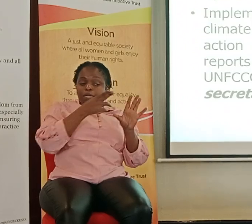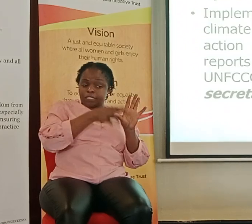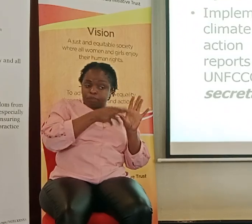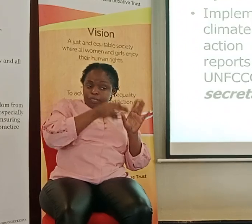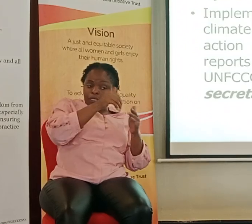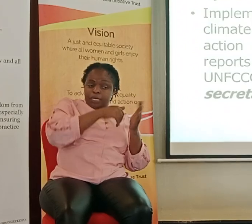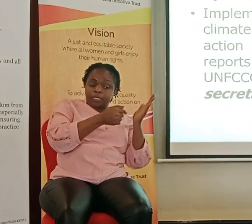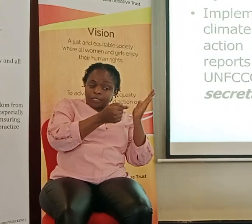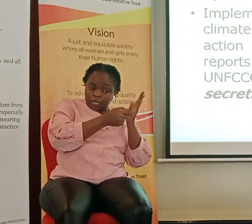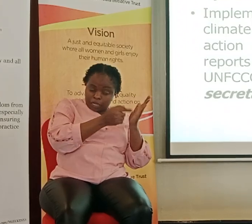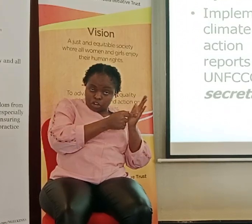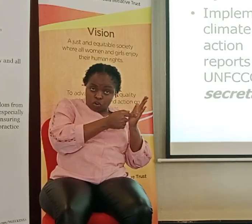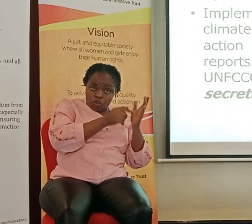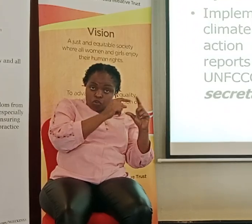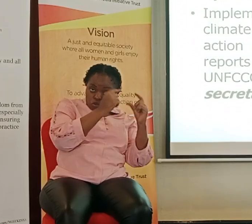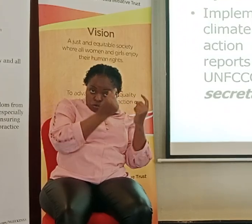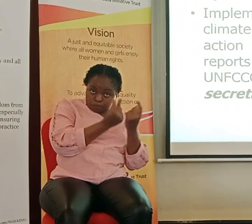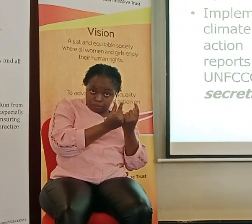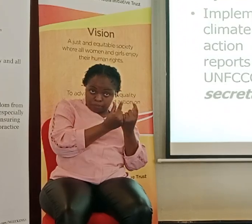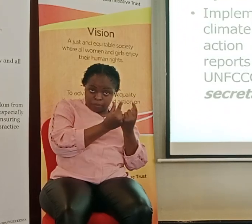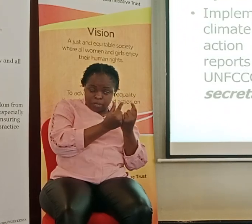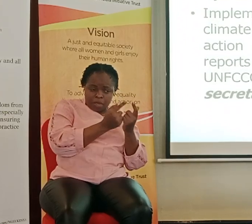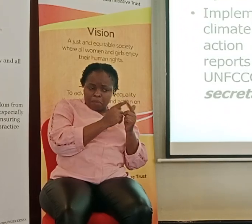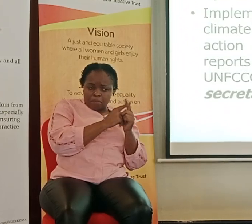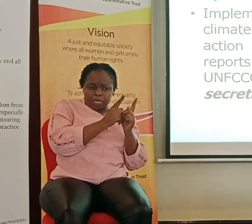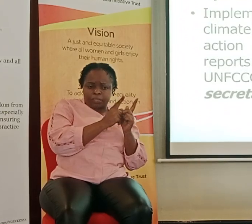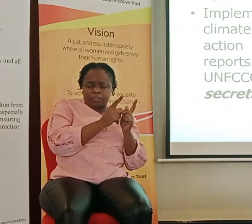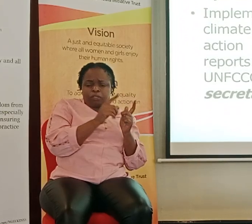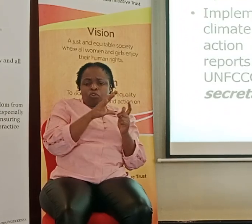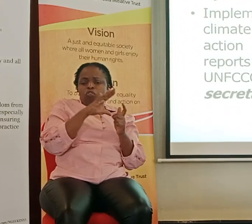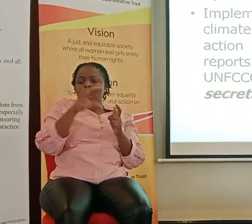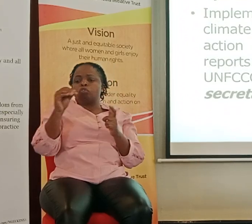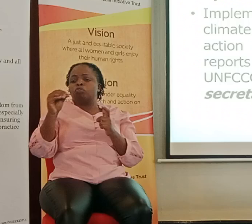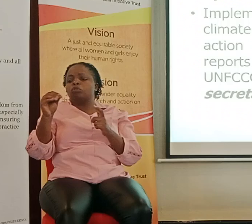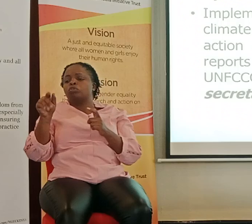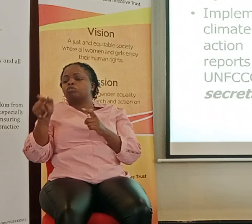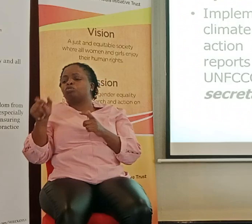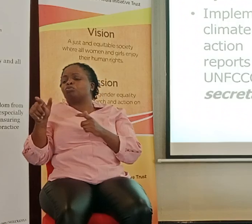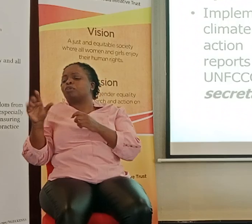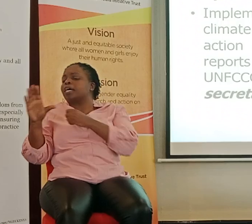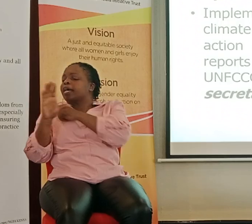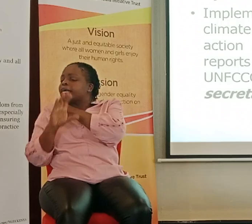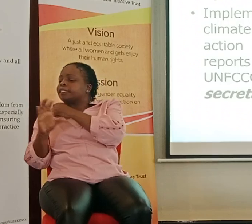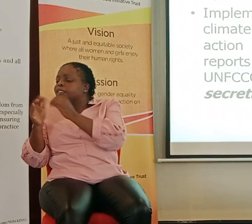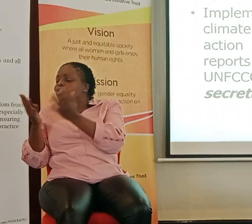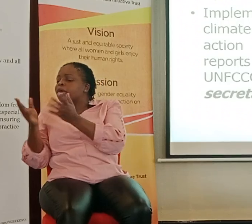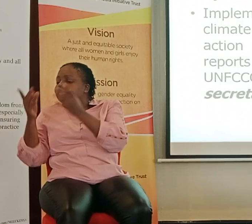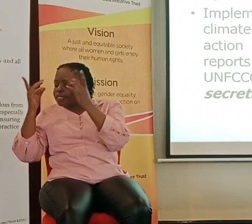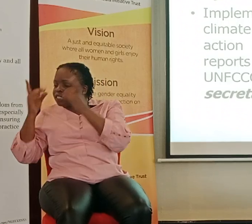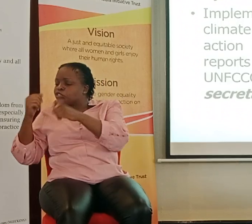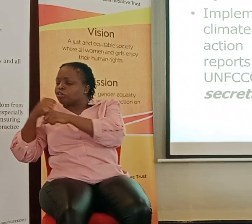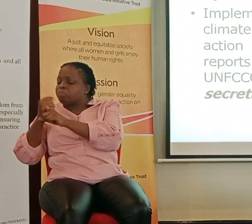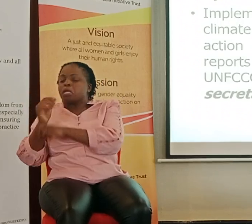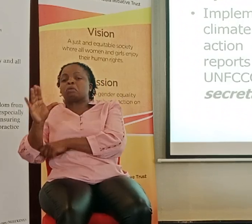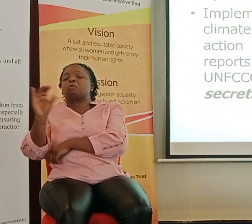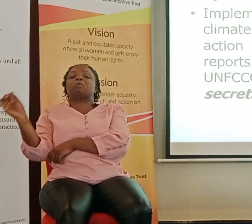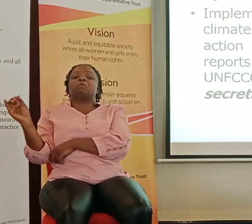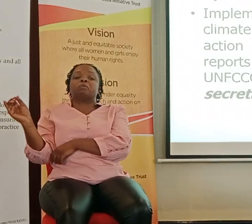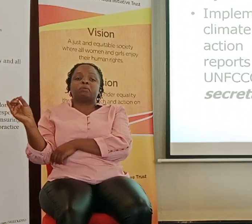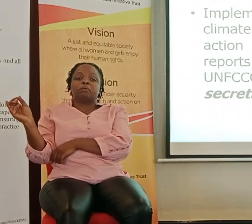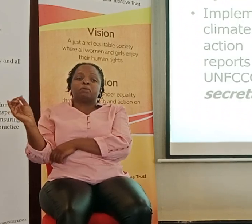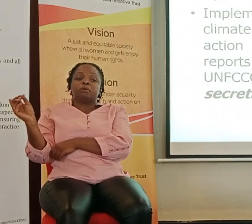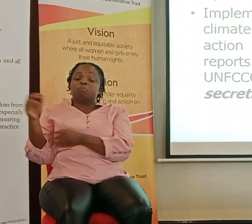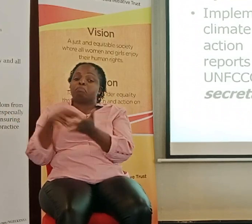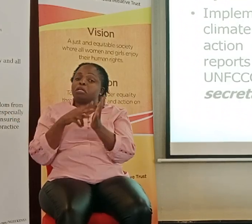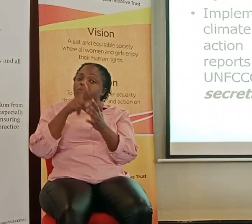technical negotiations will not go to Baku, where the decisions are made.